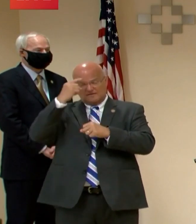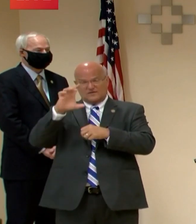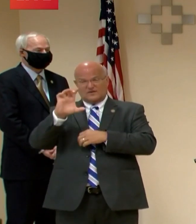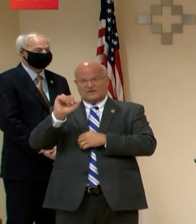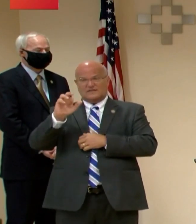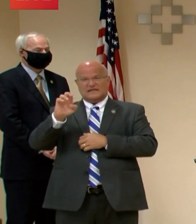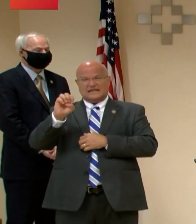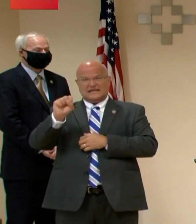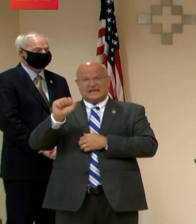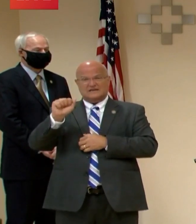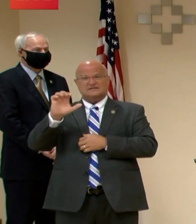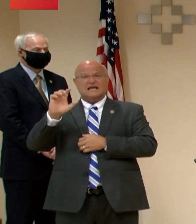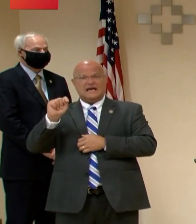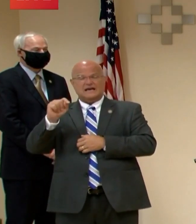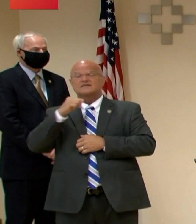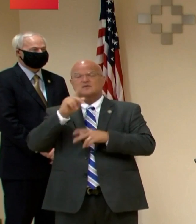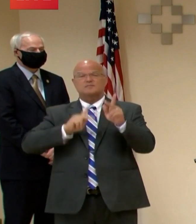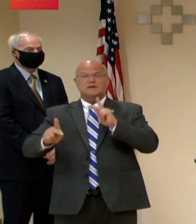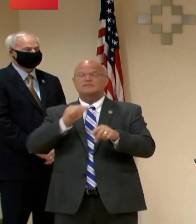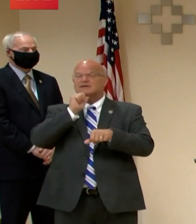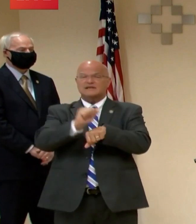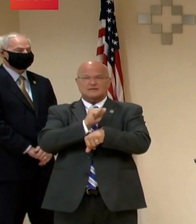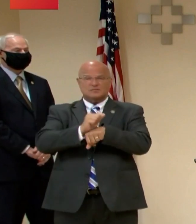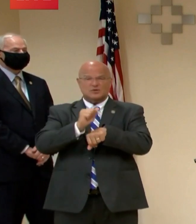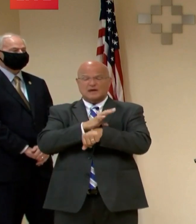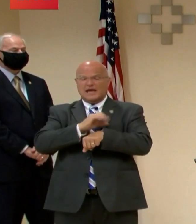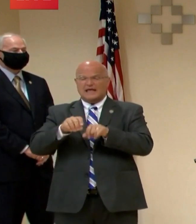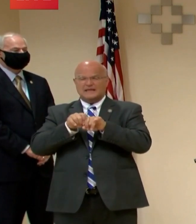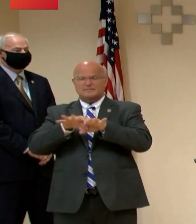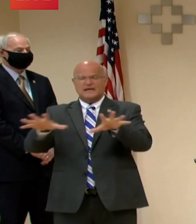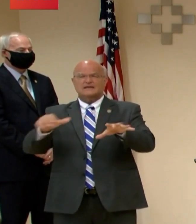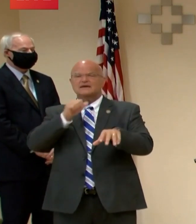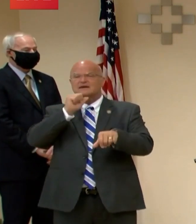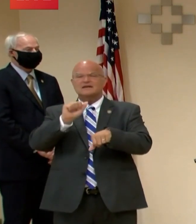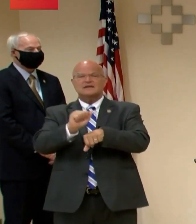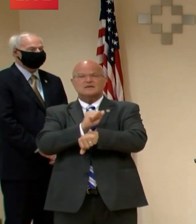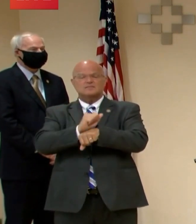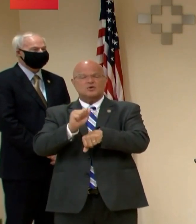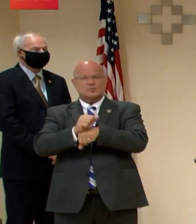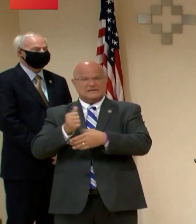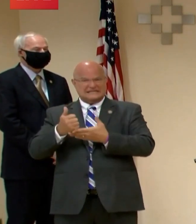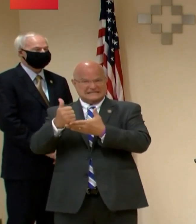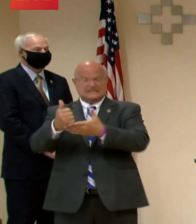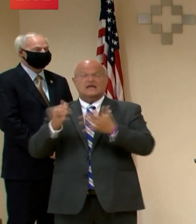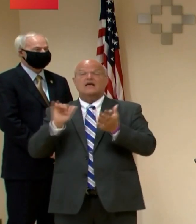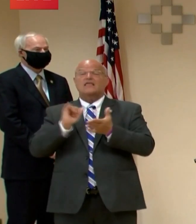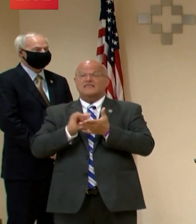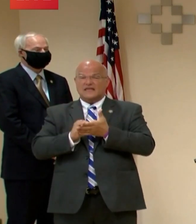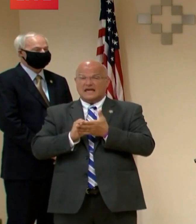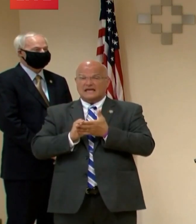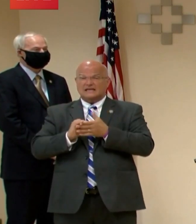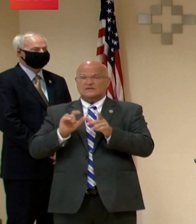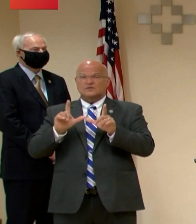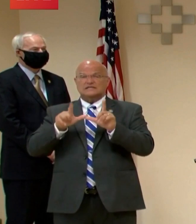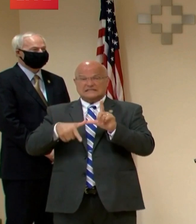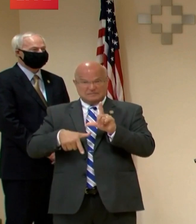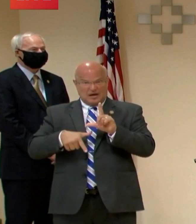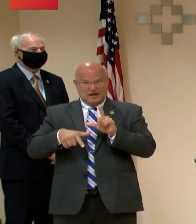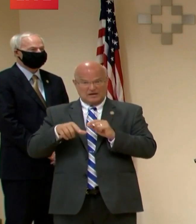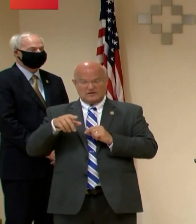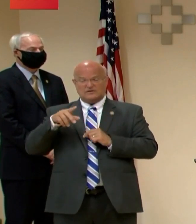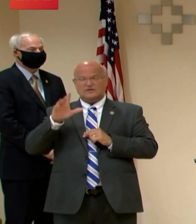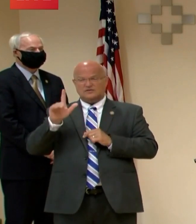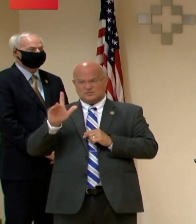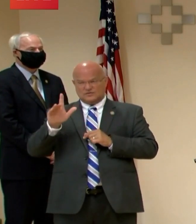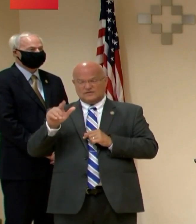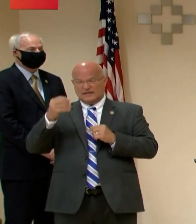CARES Act to those on unemployment and on the pandemic unemployment assistance. So right now that is set to expire. I